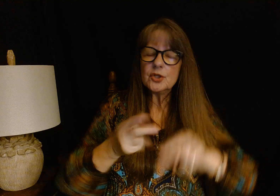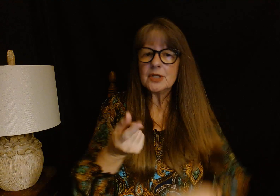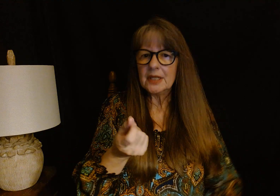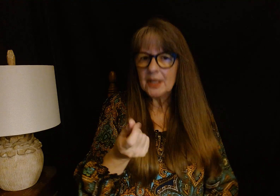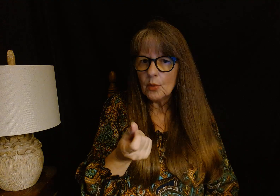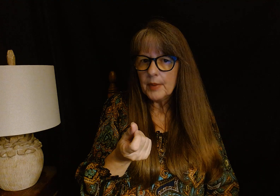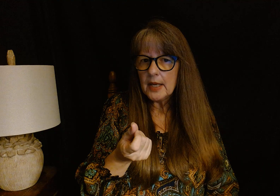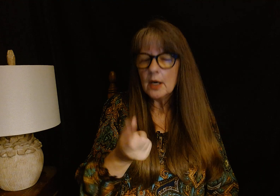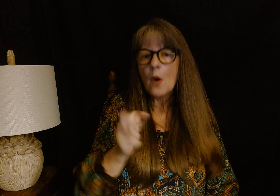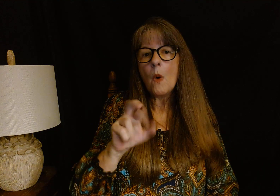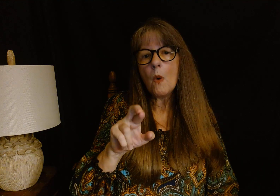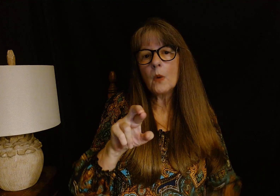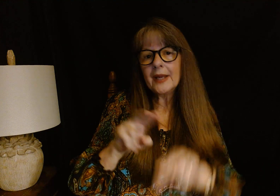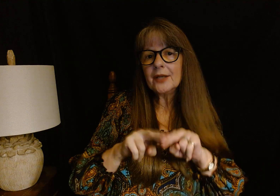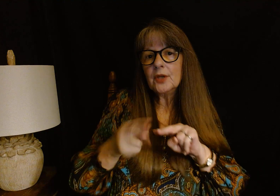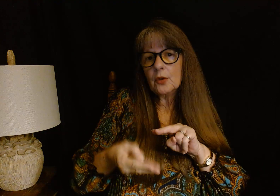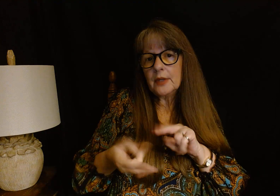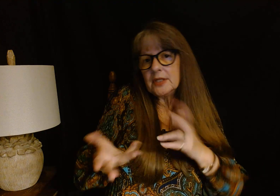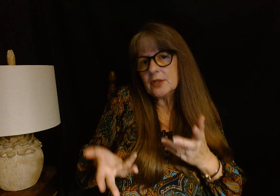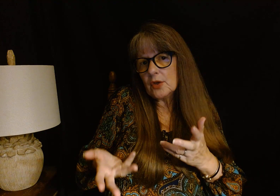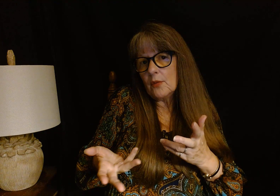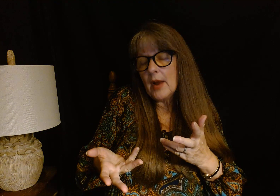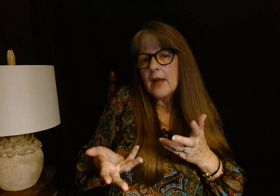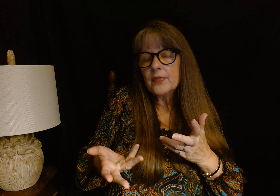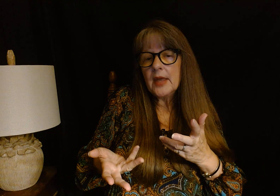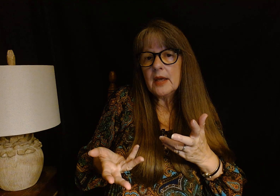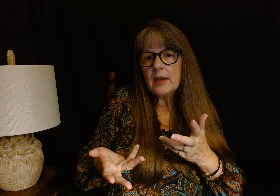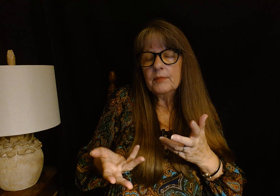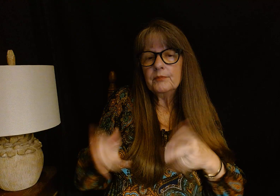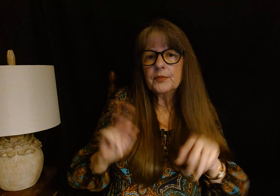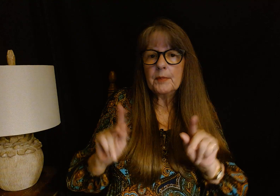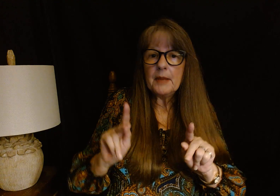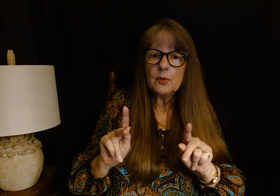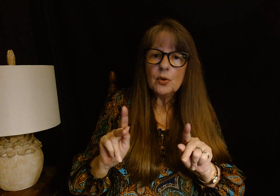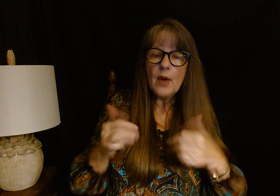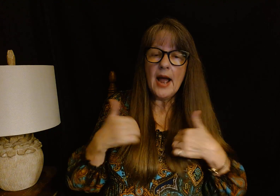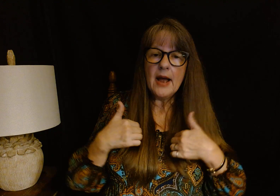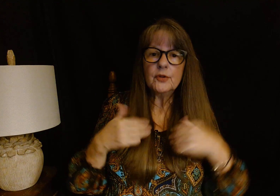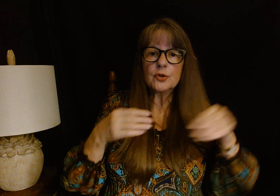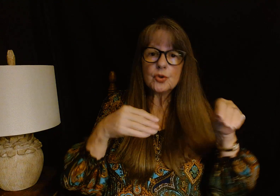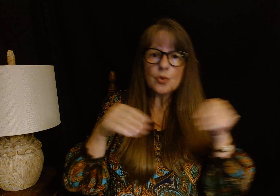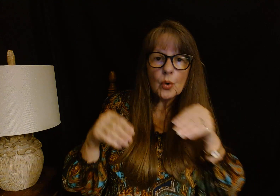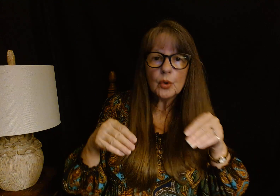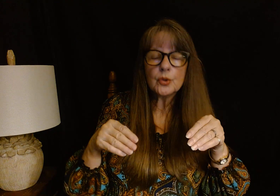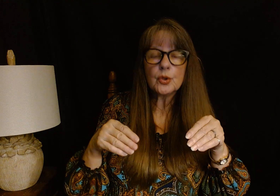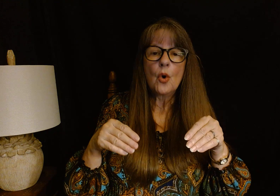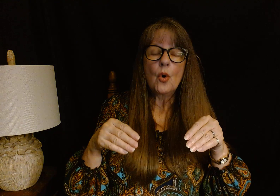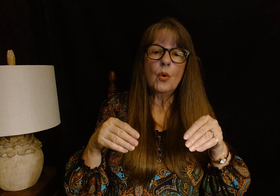a little bit, or it could decrease it. So the people who have the stores,